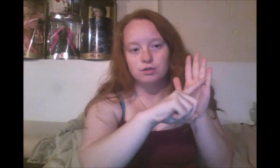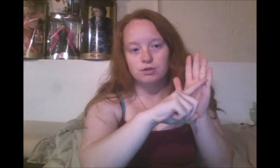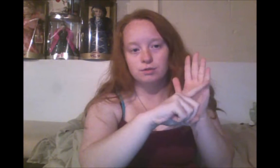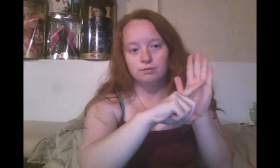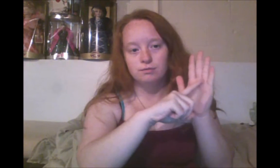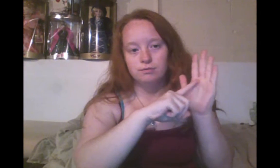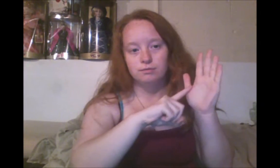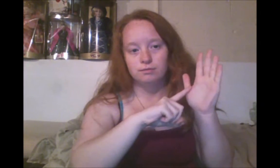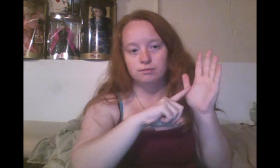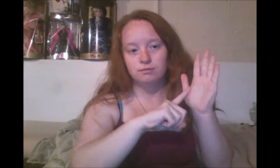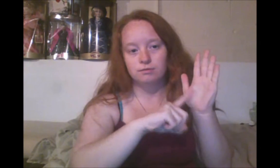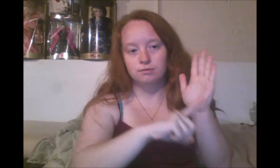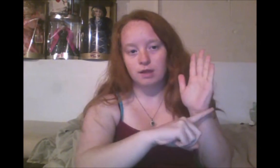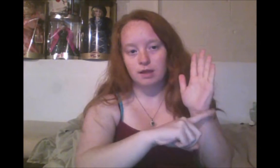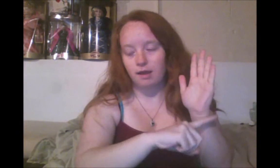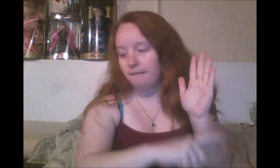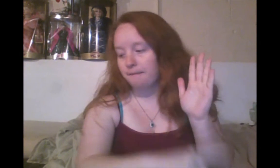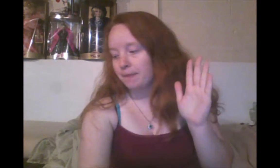Zoo. Okay?